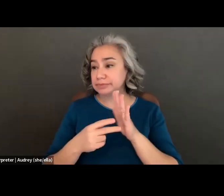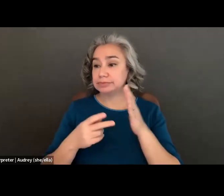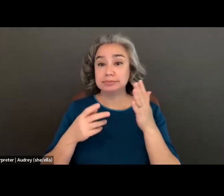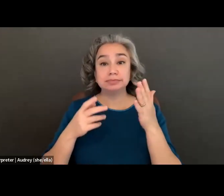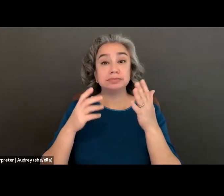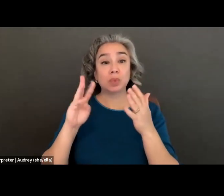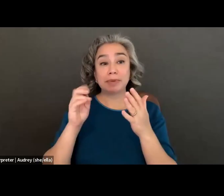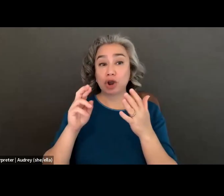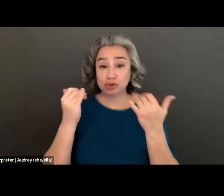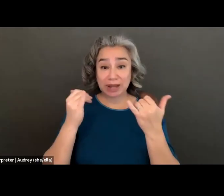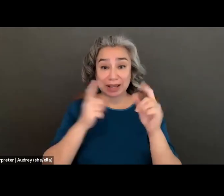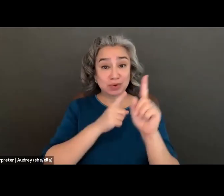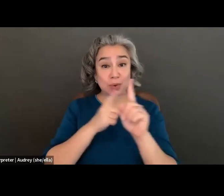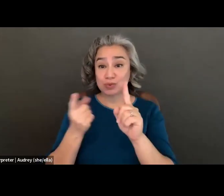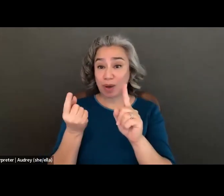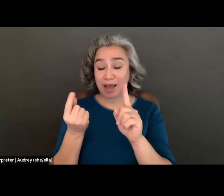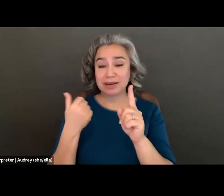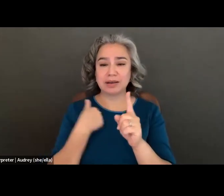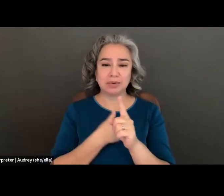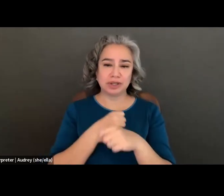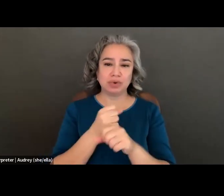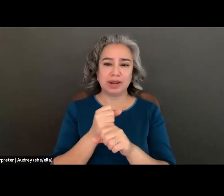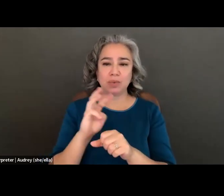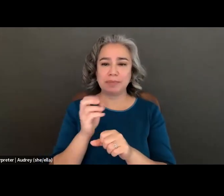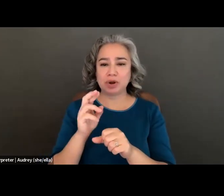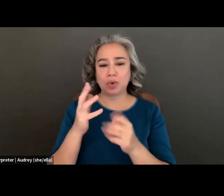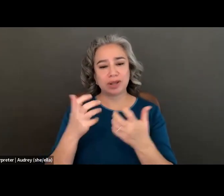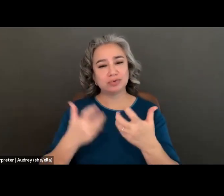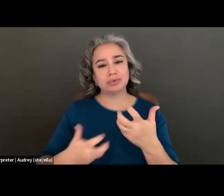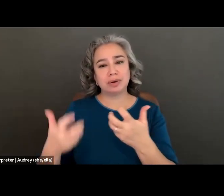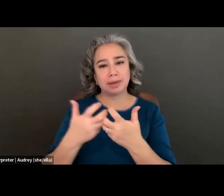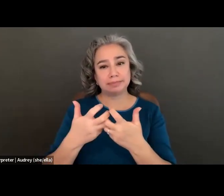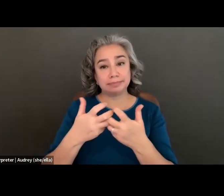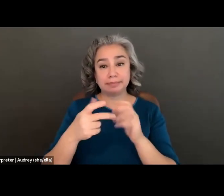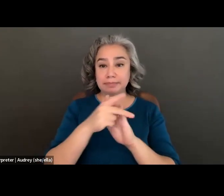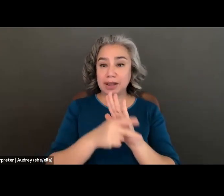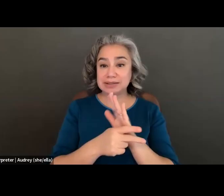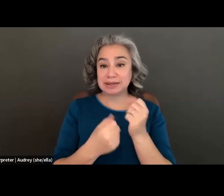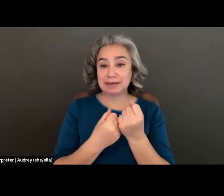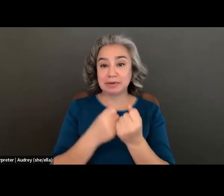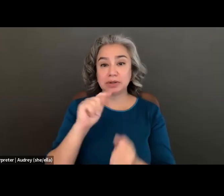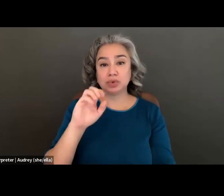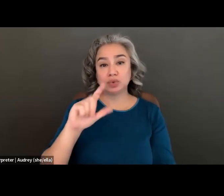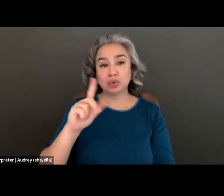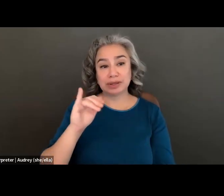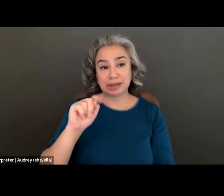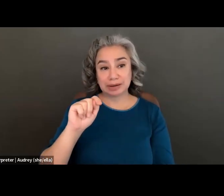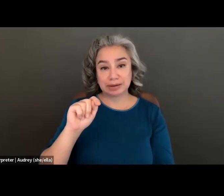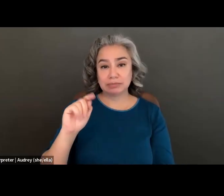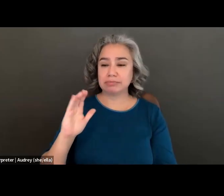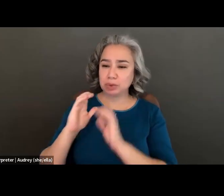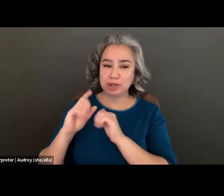webinar? We created this webinar to complement the policy advocacy toolkit that Communication First released